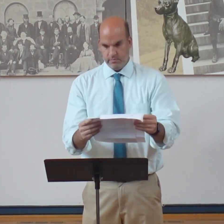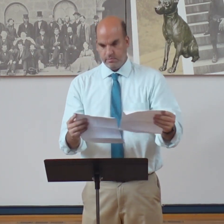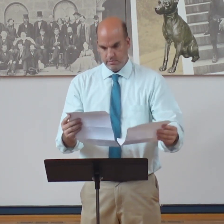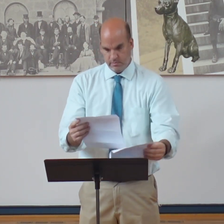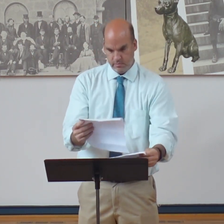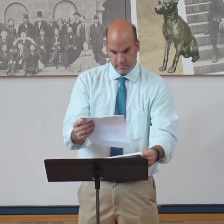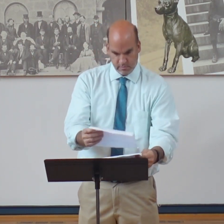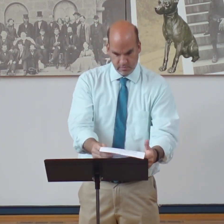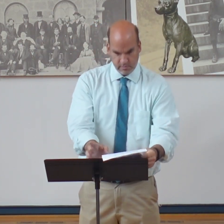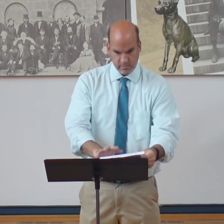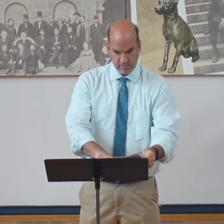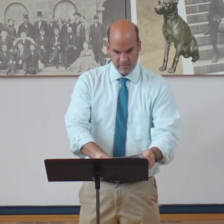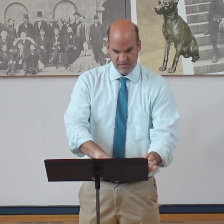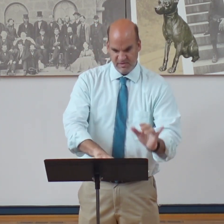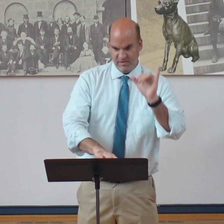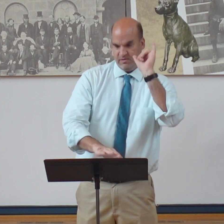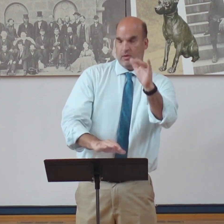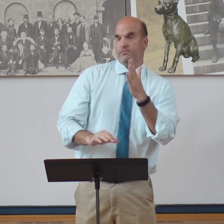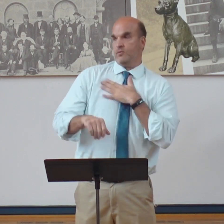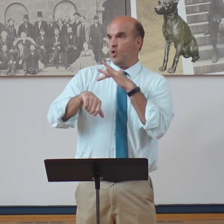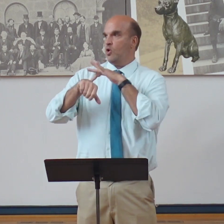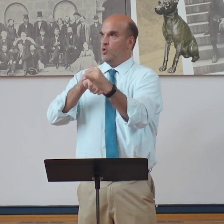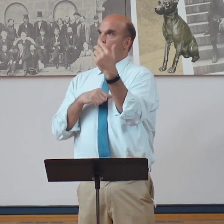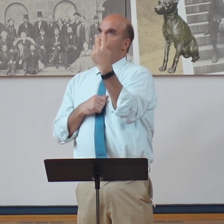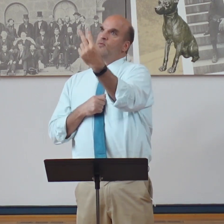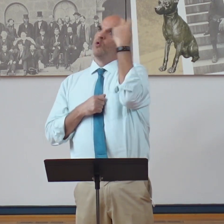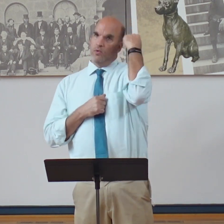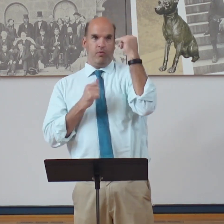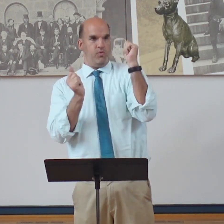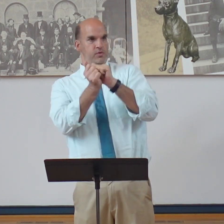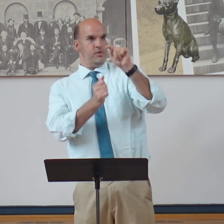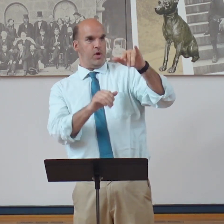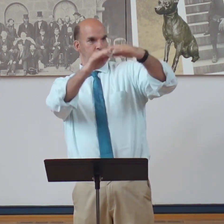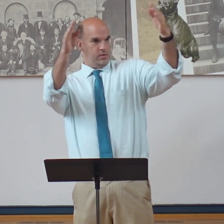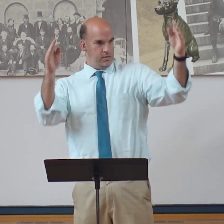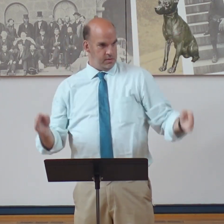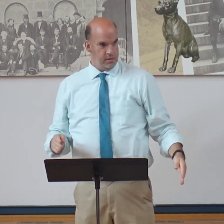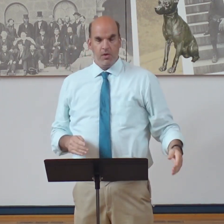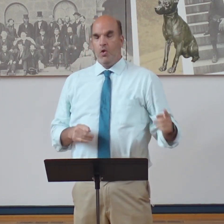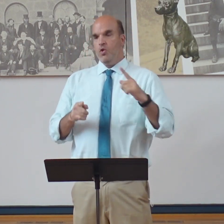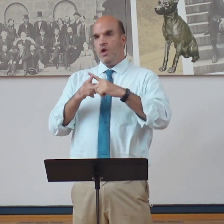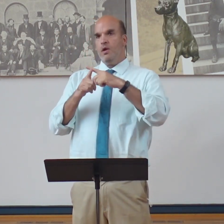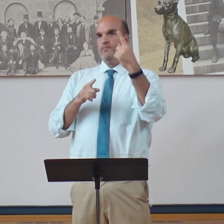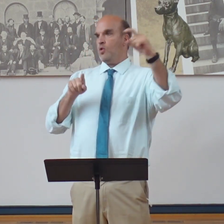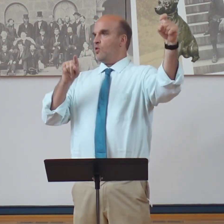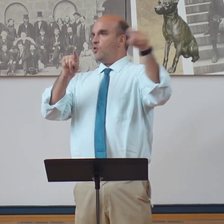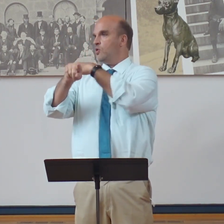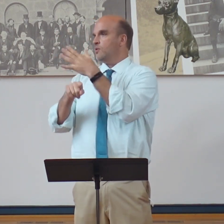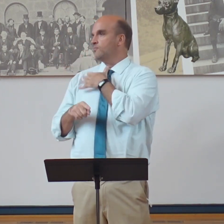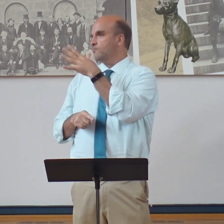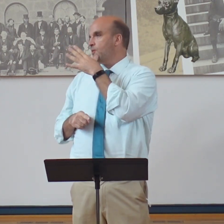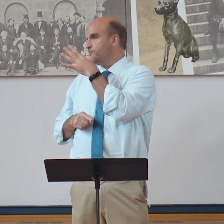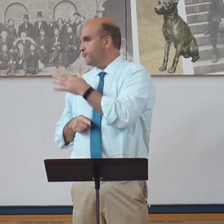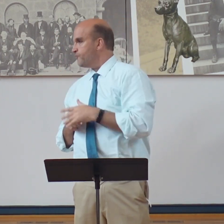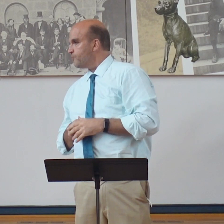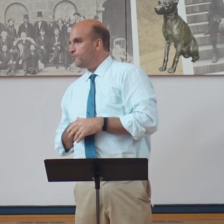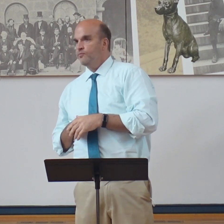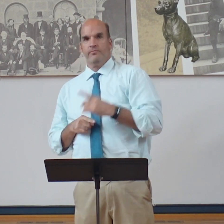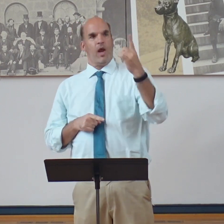remember. Very clunky, took a lot of space. And one of my earliest memories is having that TTY at home. I remember Nancy